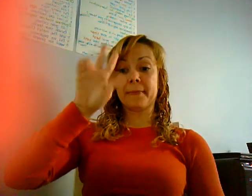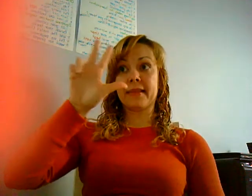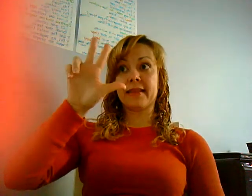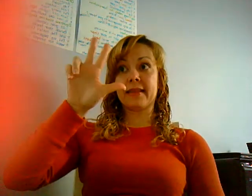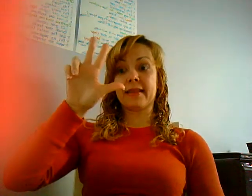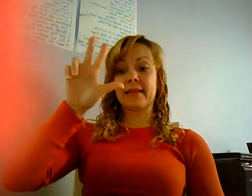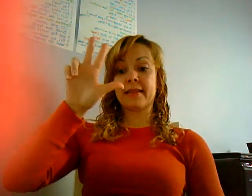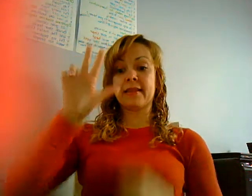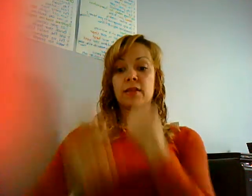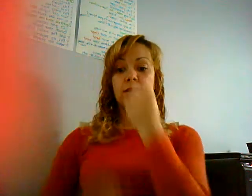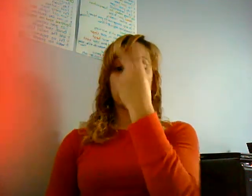In Hebrews verse 3,